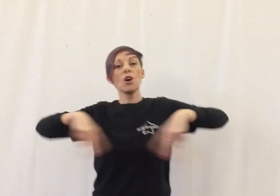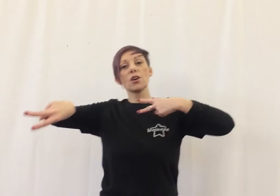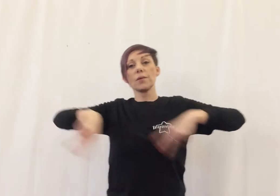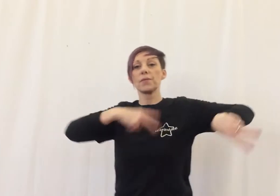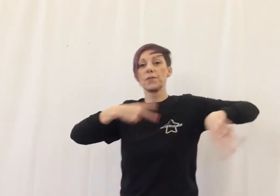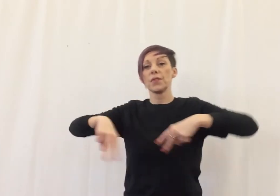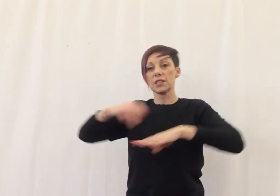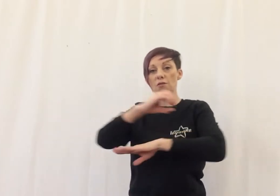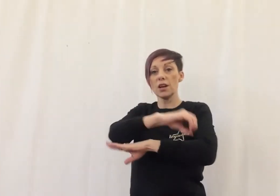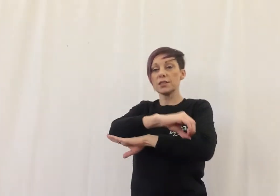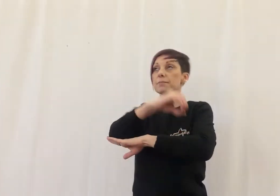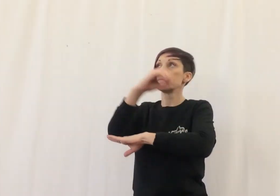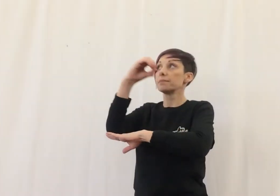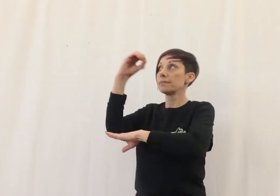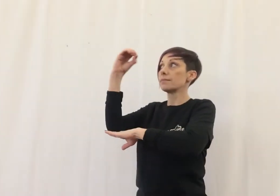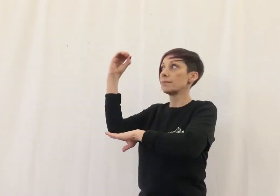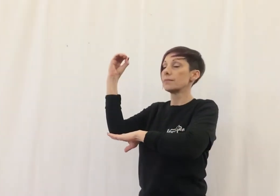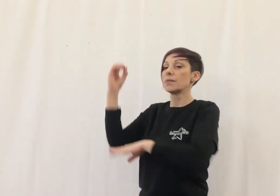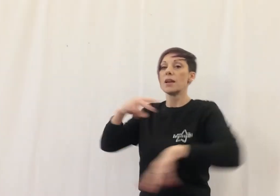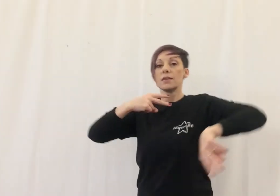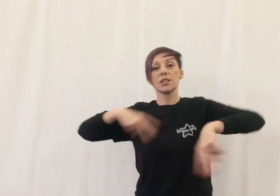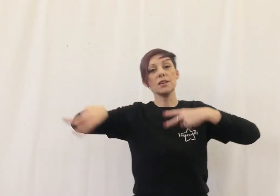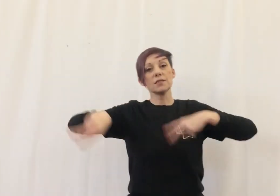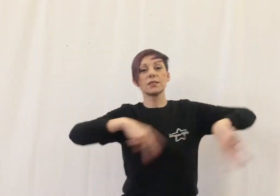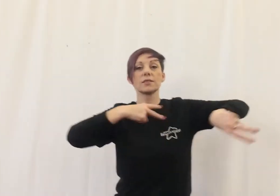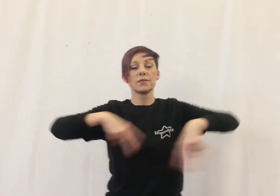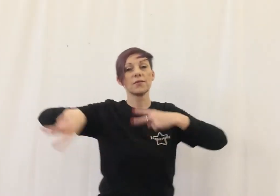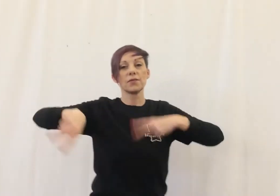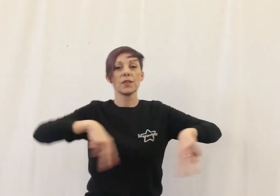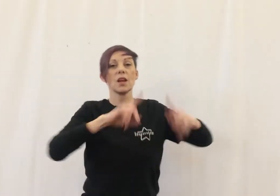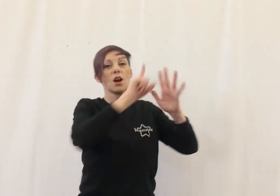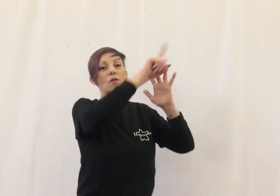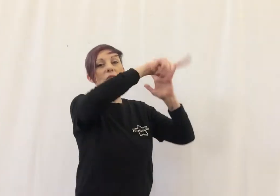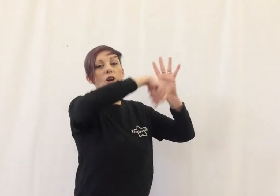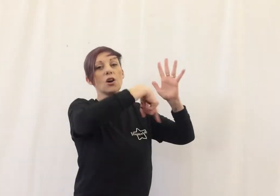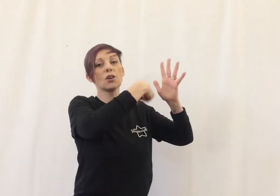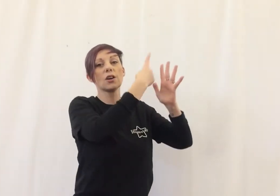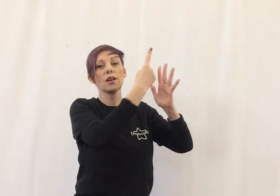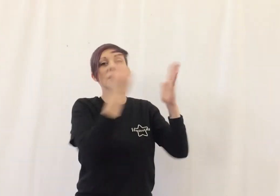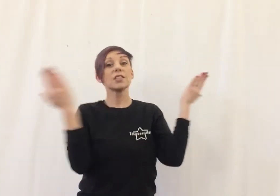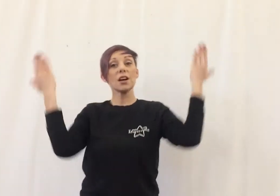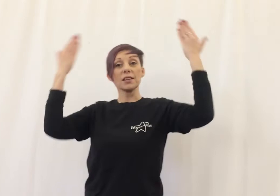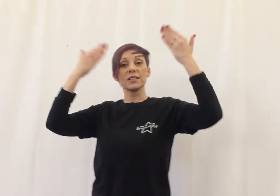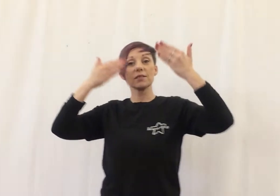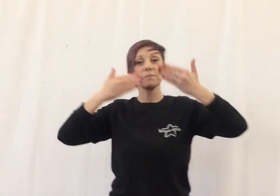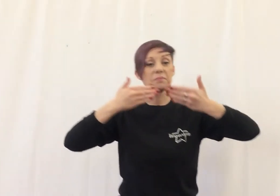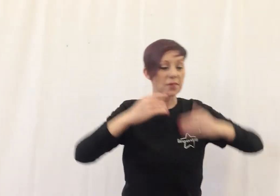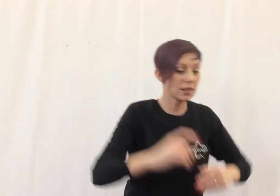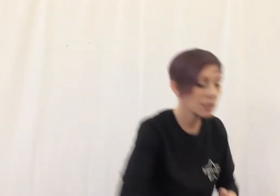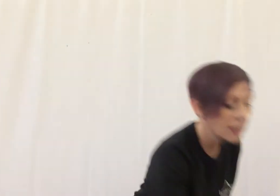Rock. Sunrise. Dance. 1 o'clock tonight. Excellent. Next